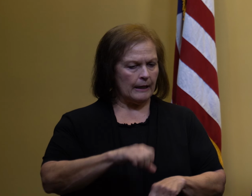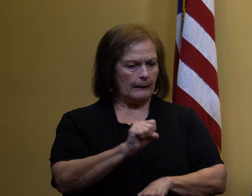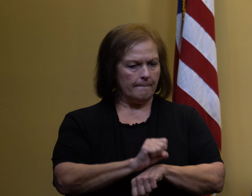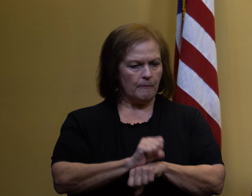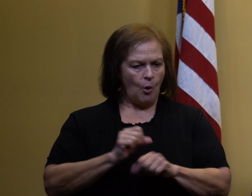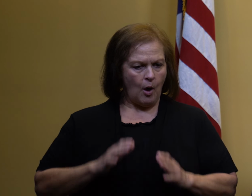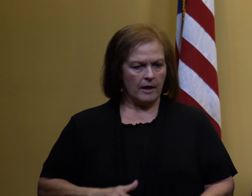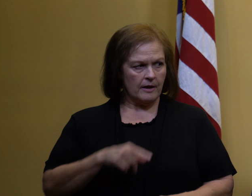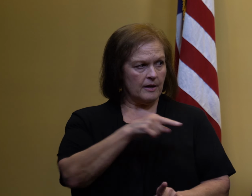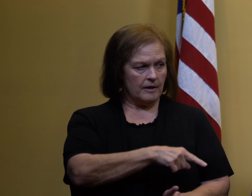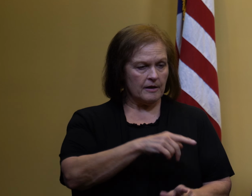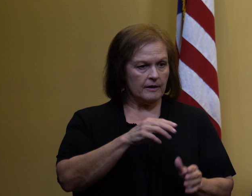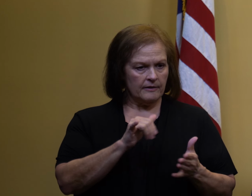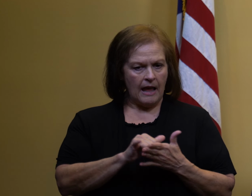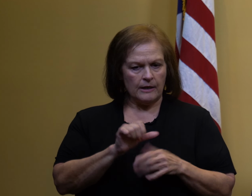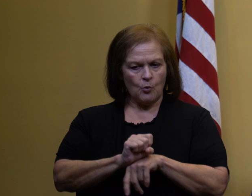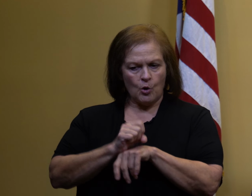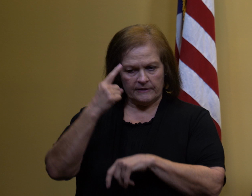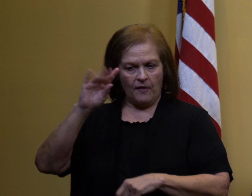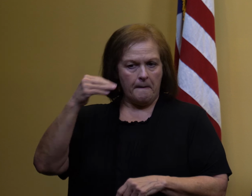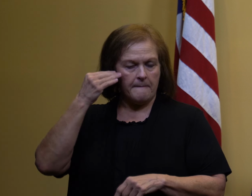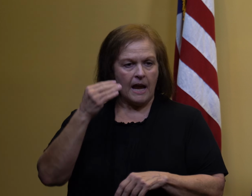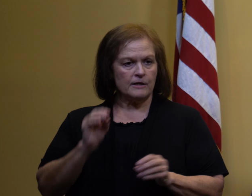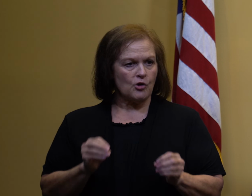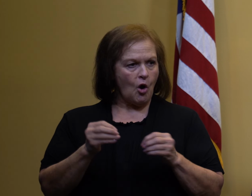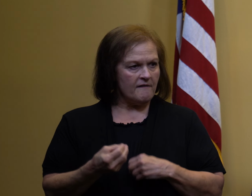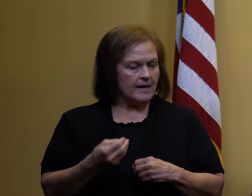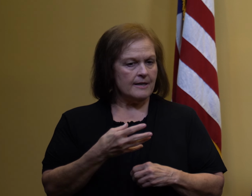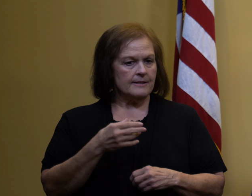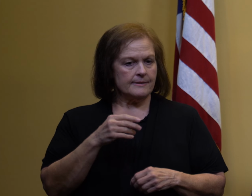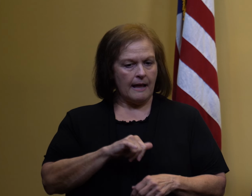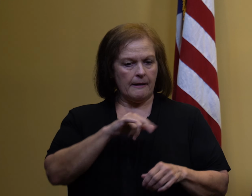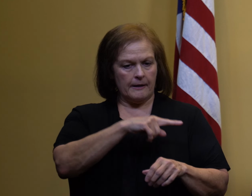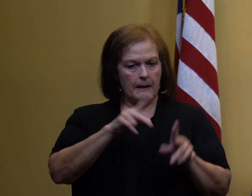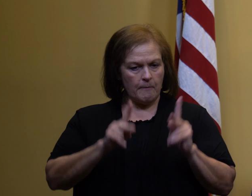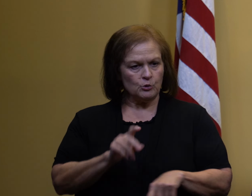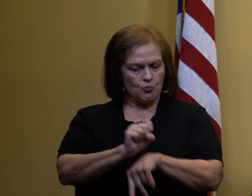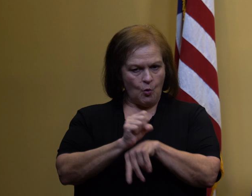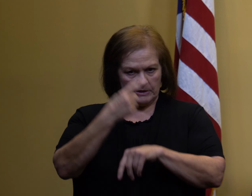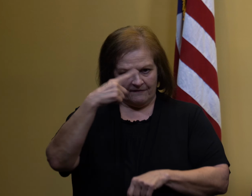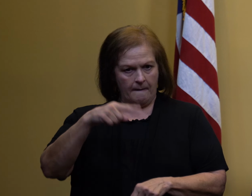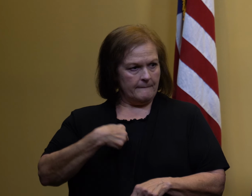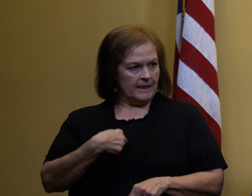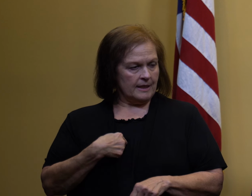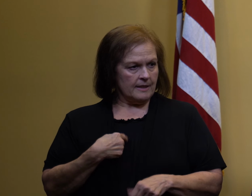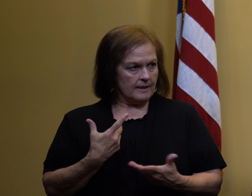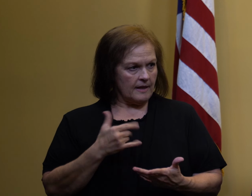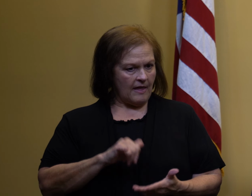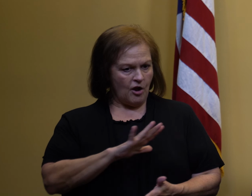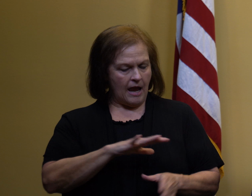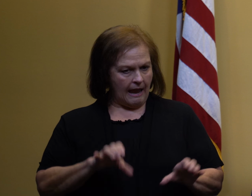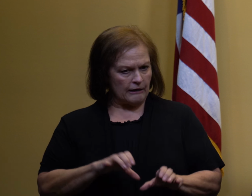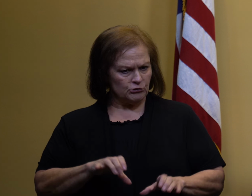employee that is within the mayor's office and that works specifically and directly for me. Their actions, again,